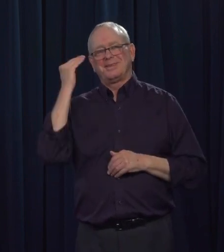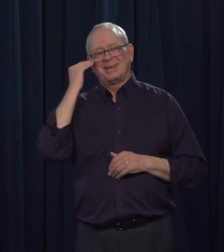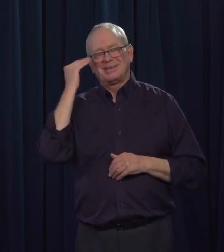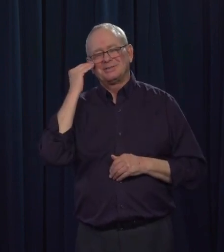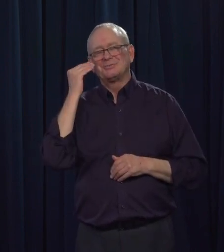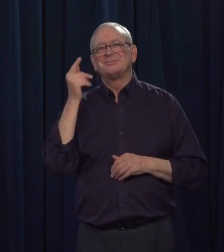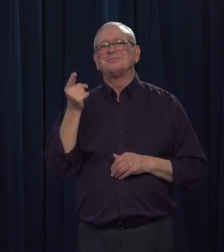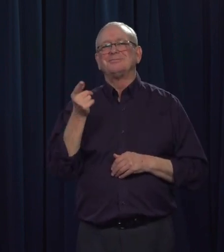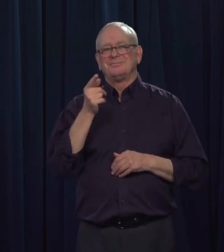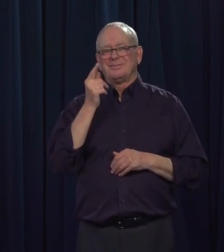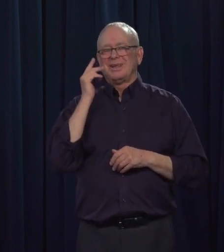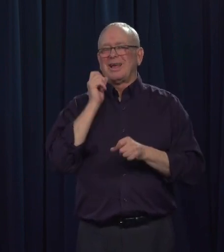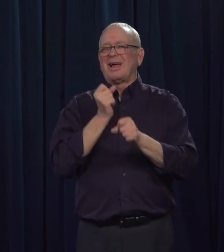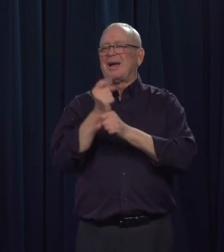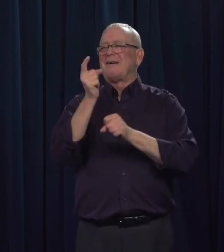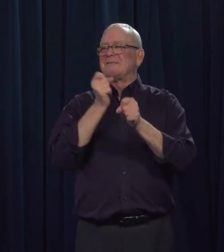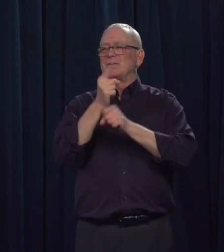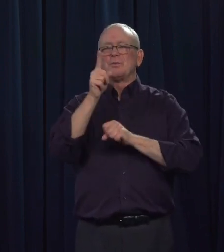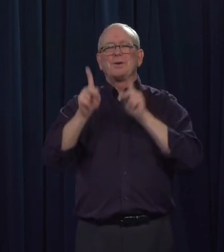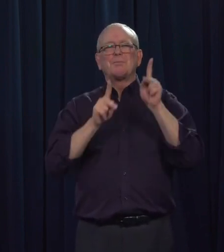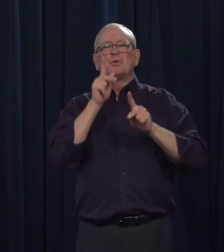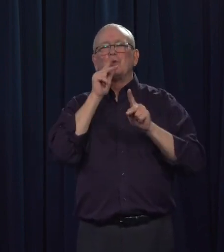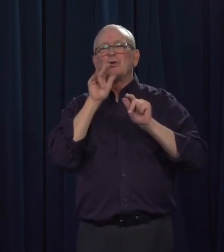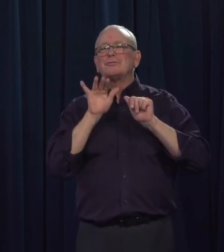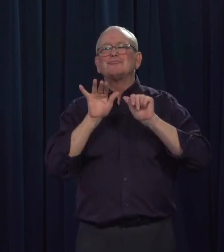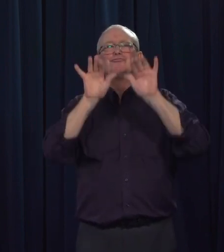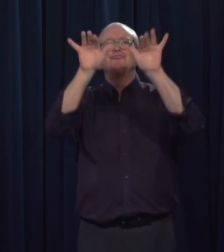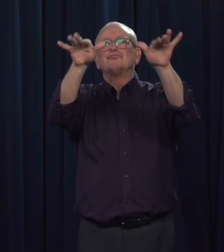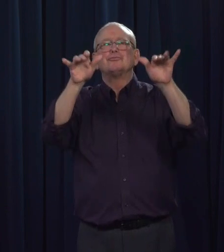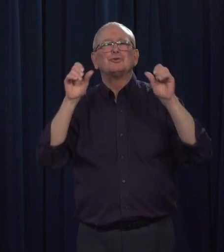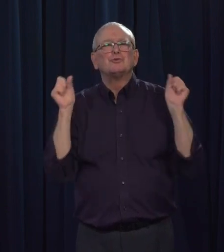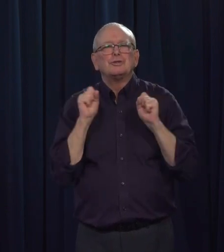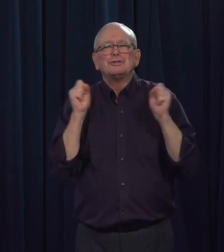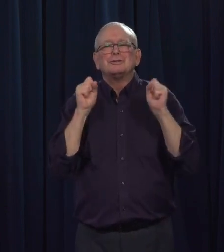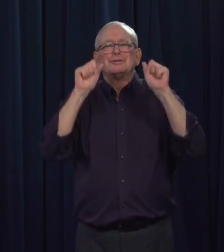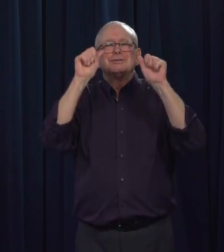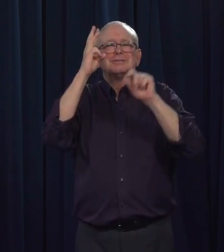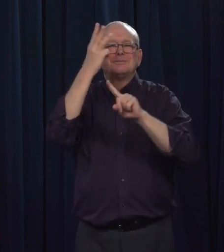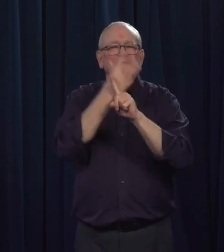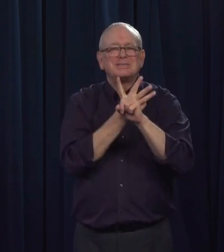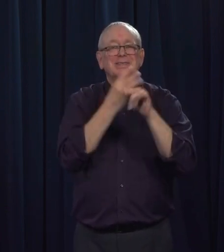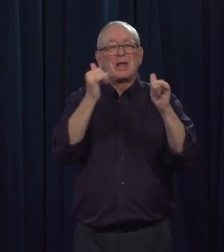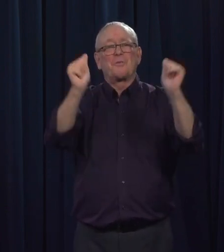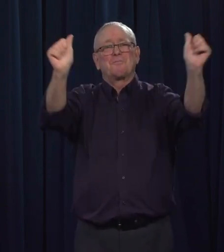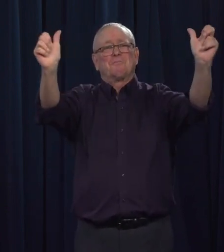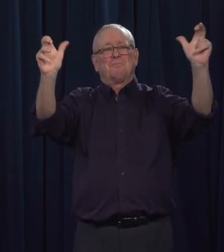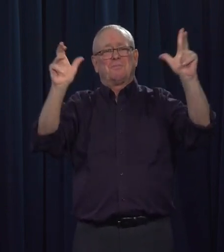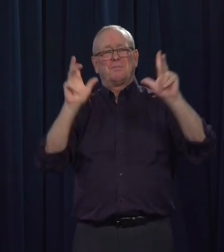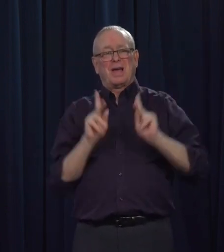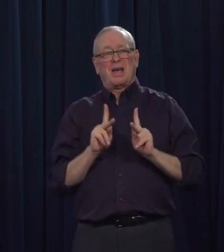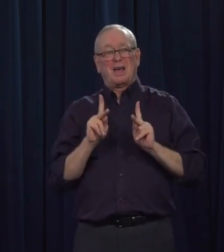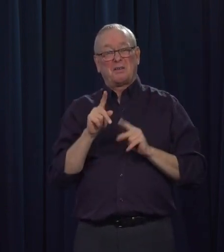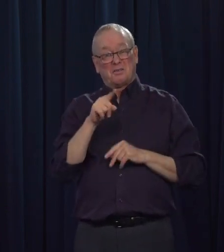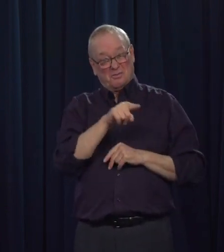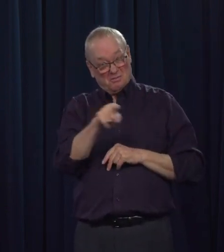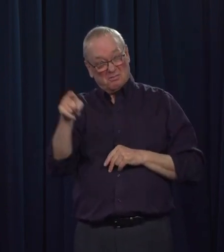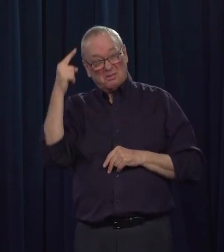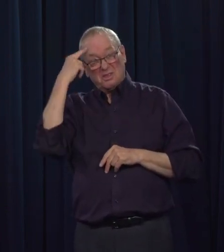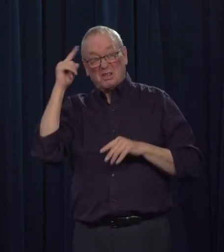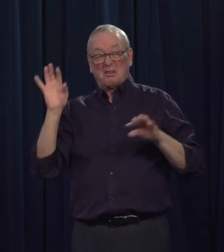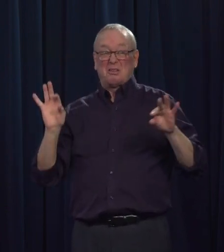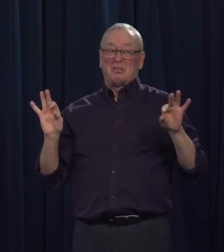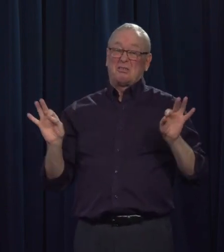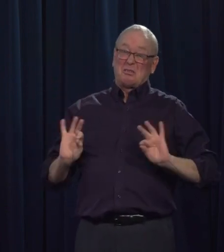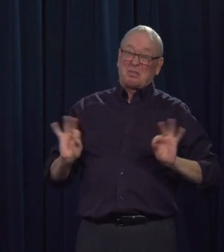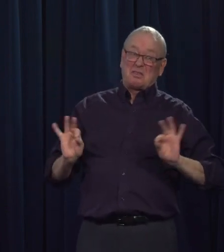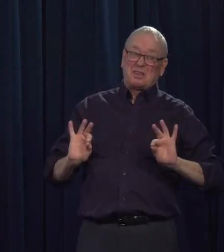winter coming back. The question about whether or not they take it seriously, I think there's a few factors to that. As I'm sure everybody